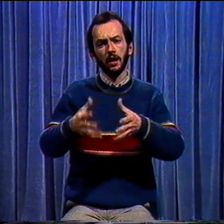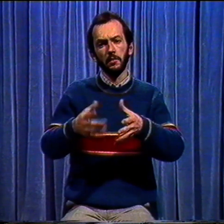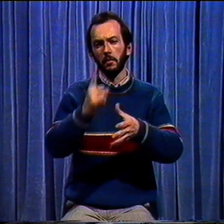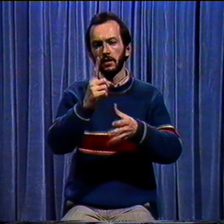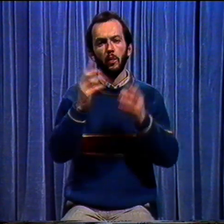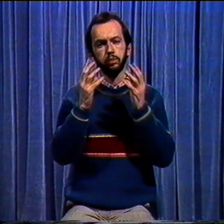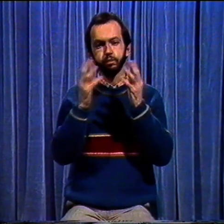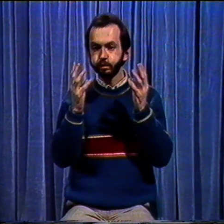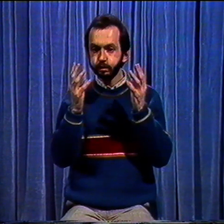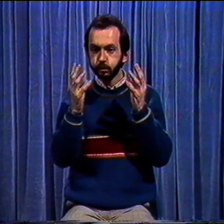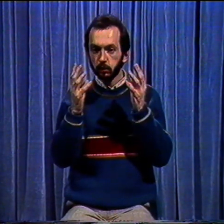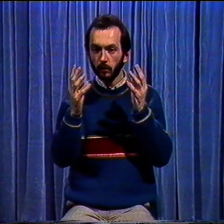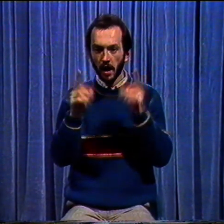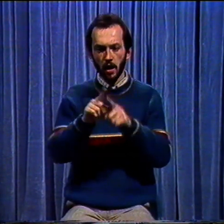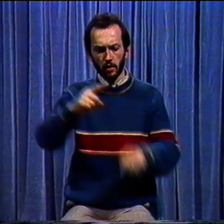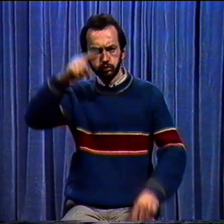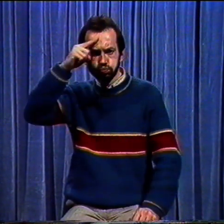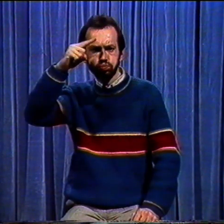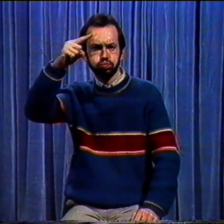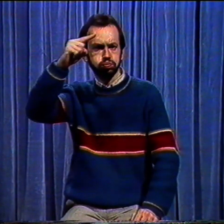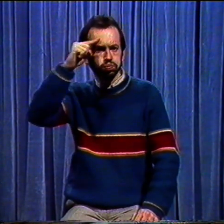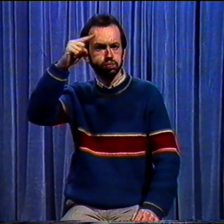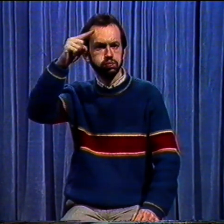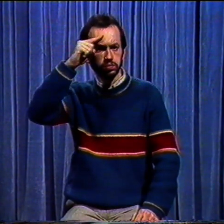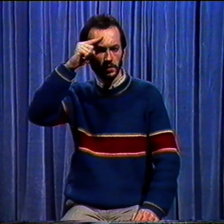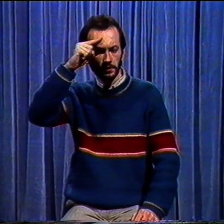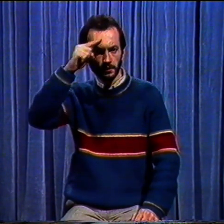And you can use this sign with puffed cheeks.